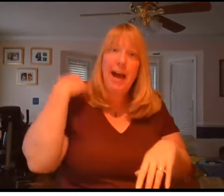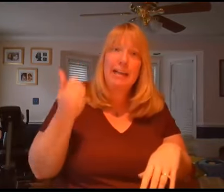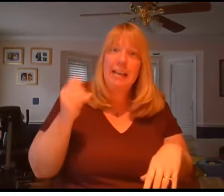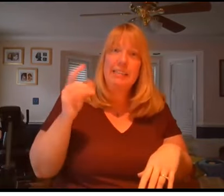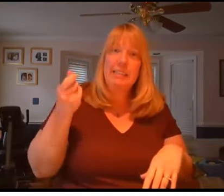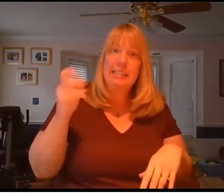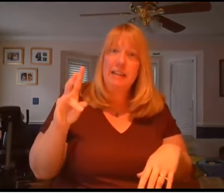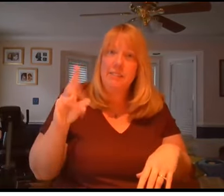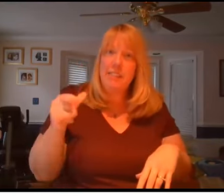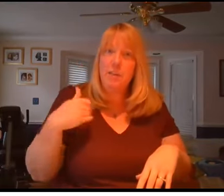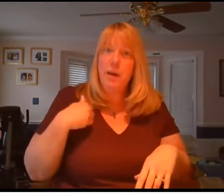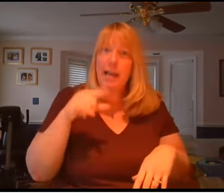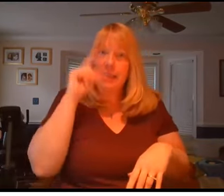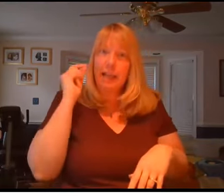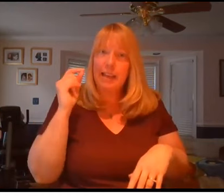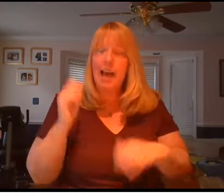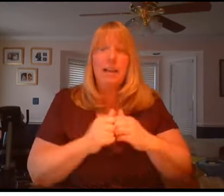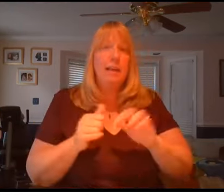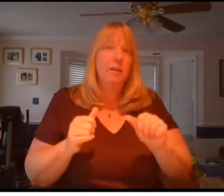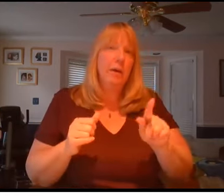Hopefully you remember back in